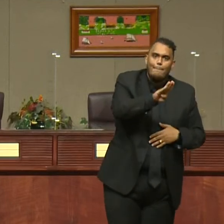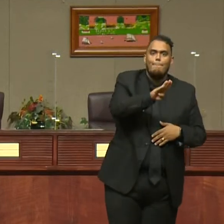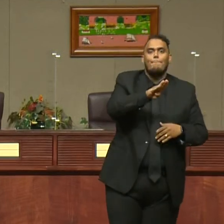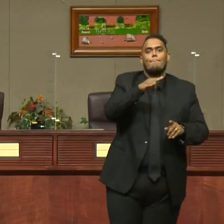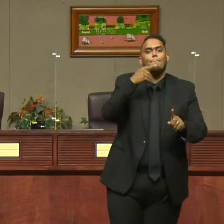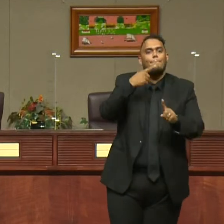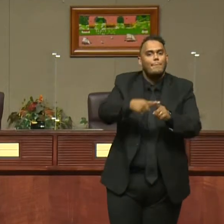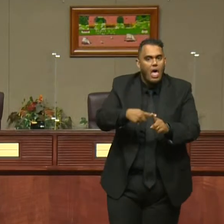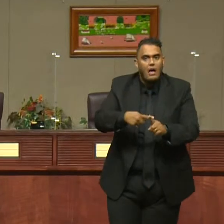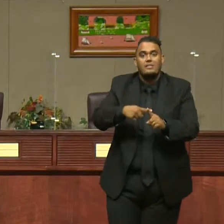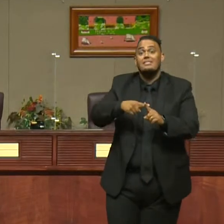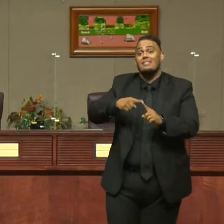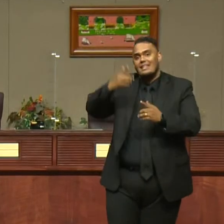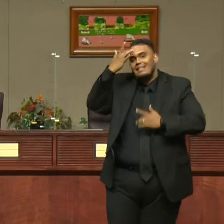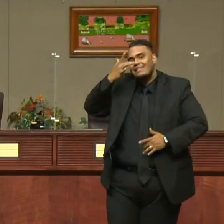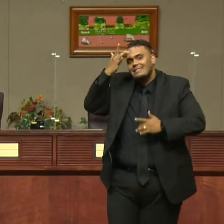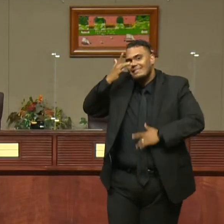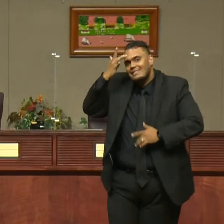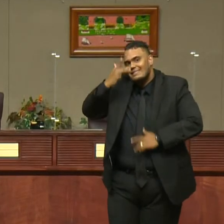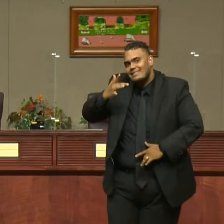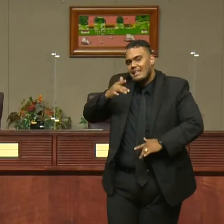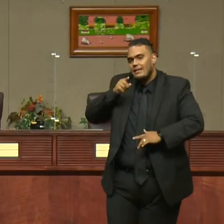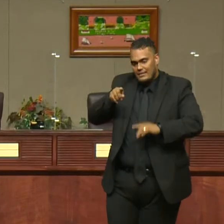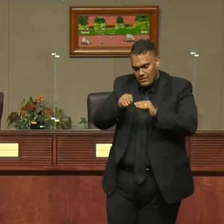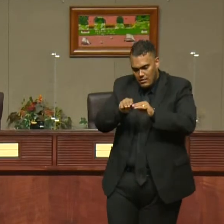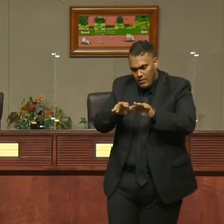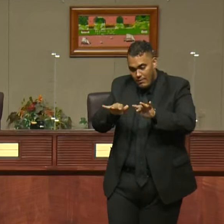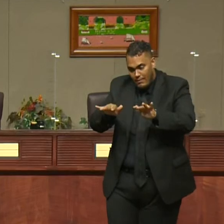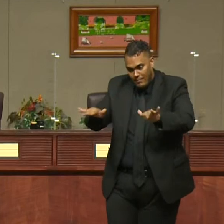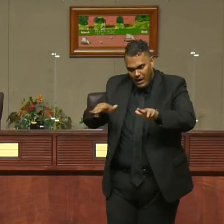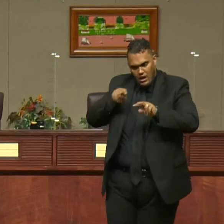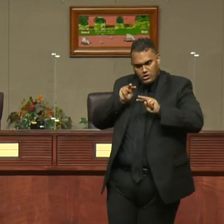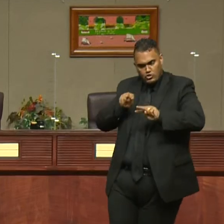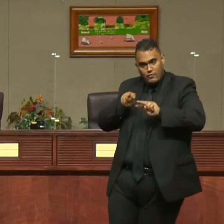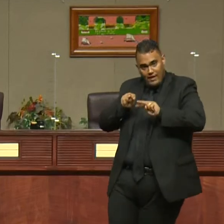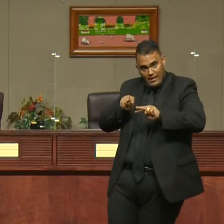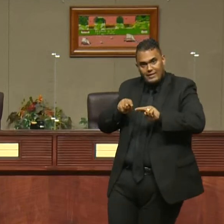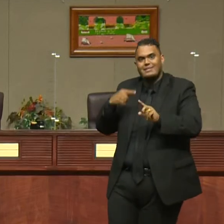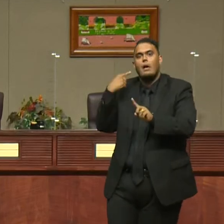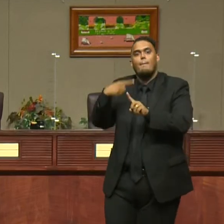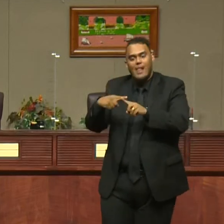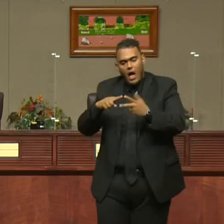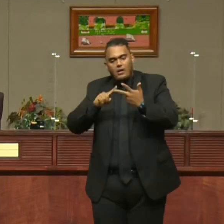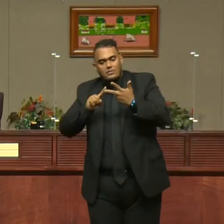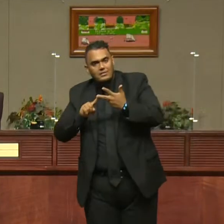epidemiological surveillance, as well as routine testing. The idea behind